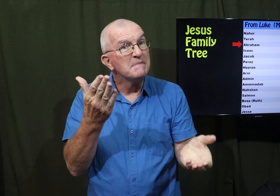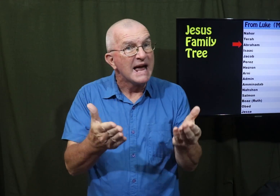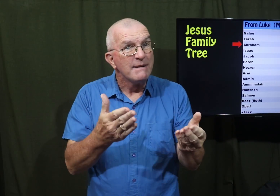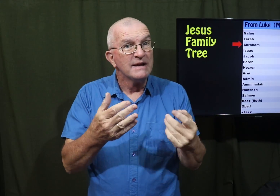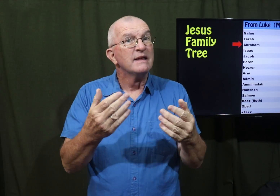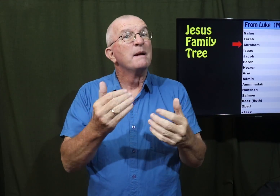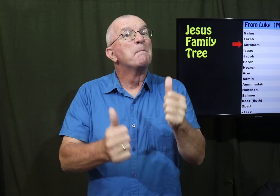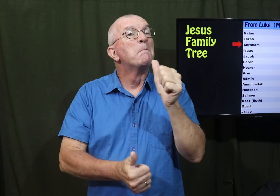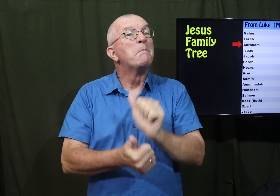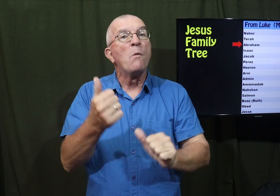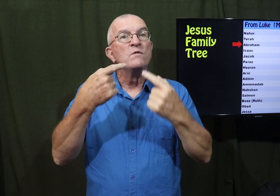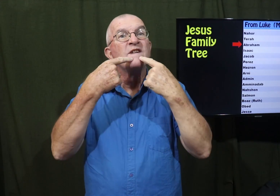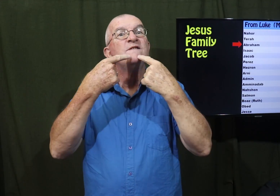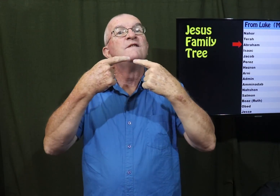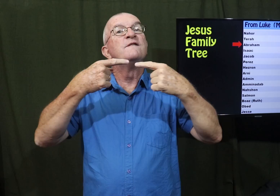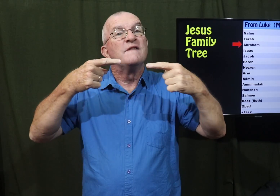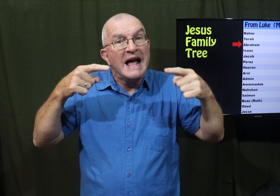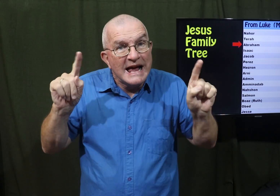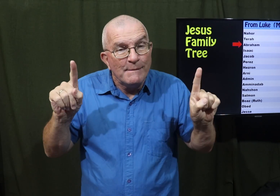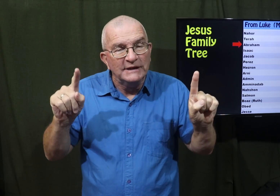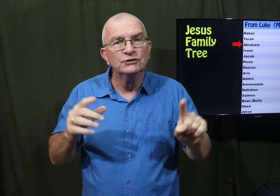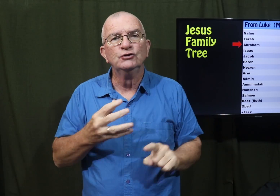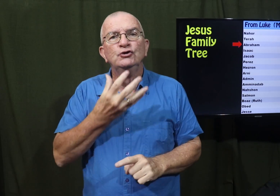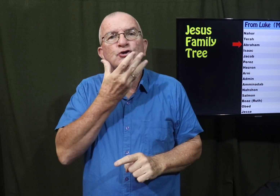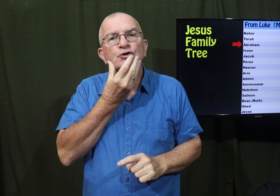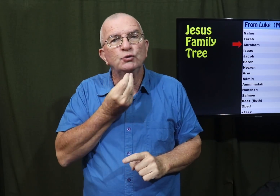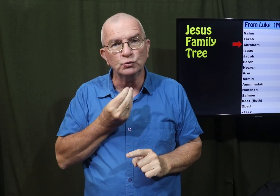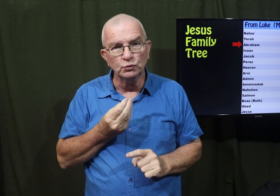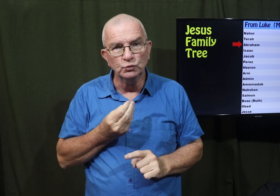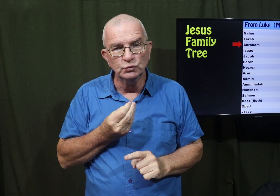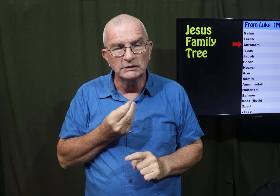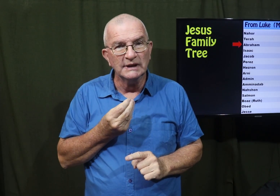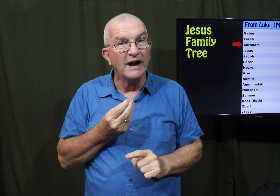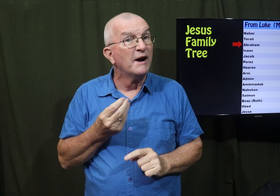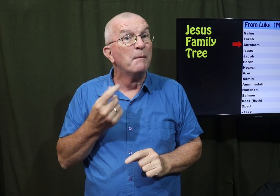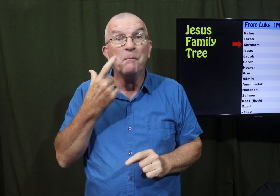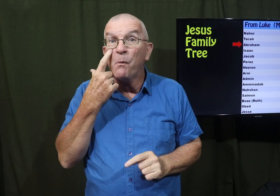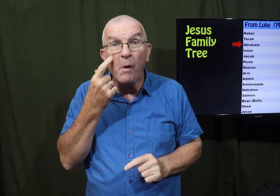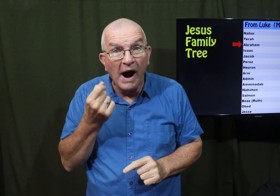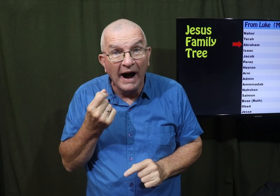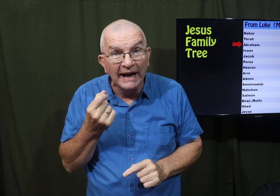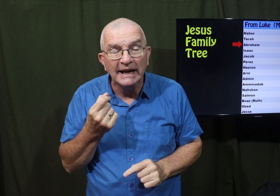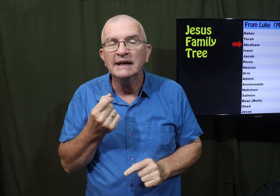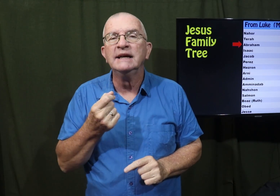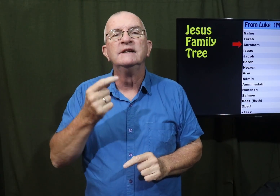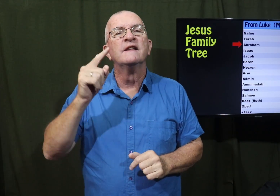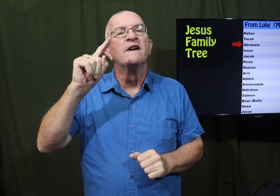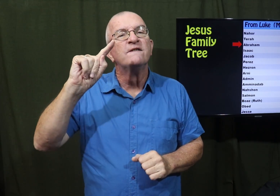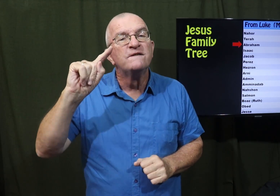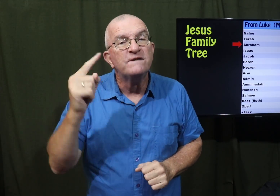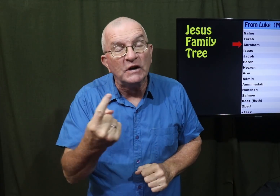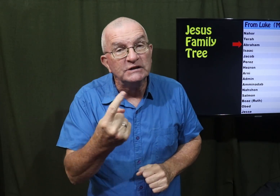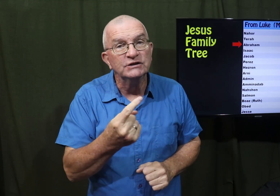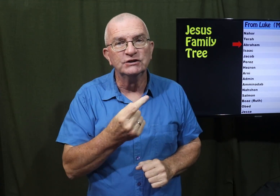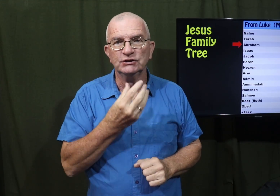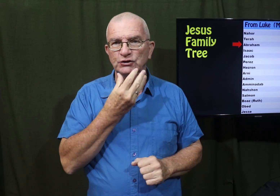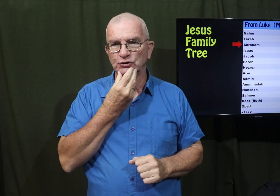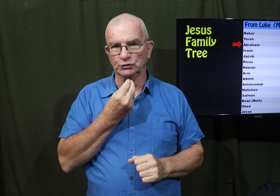And Abraham is maybe the most famous Jew because he's the first Jew.